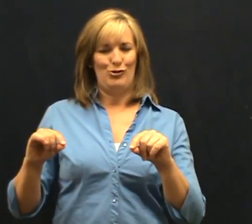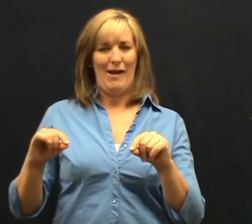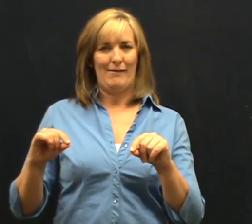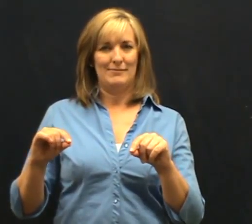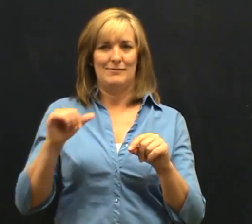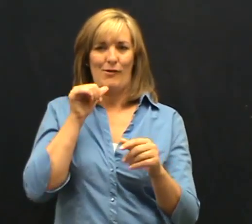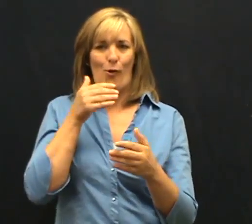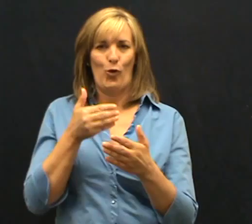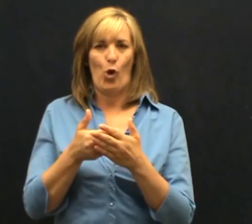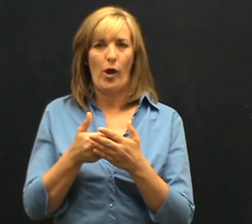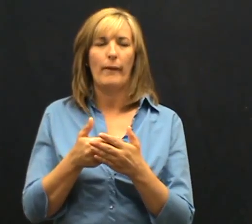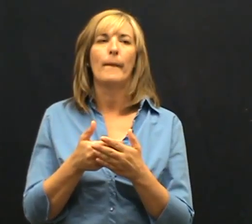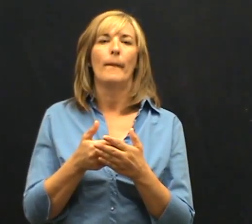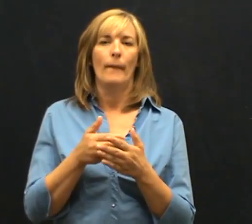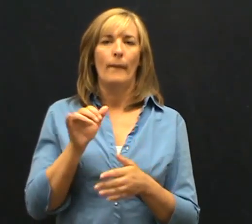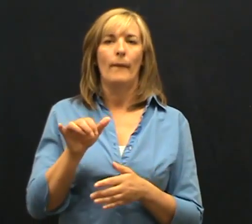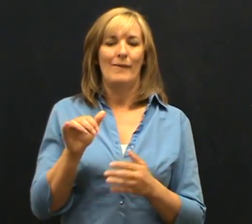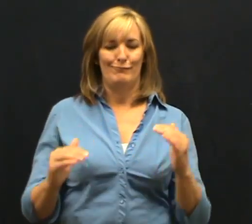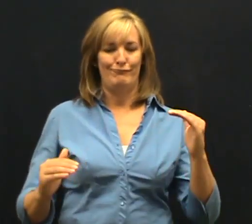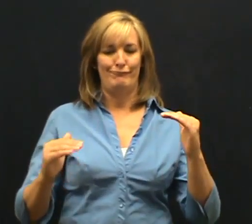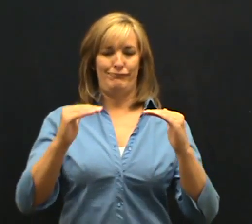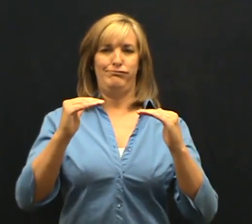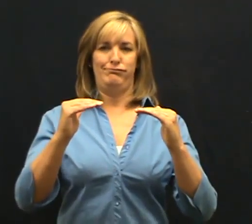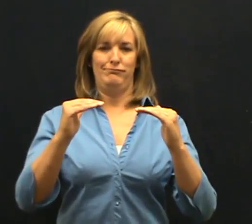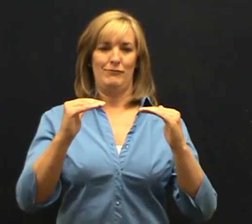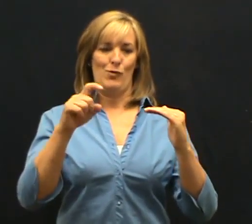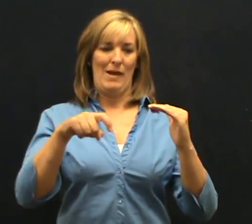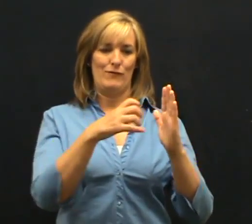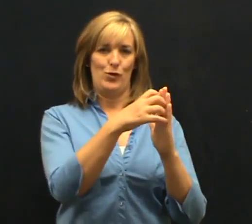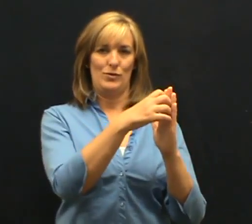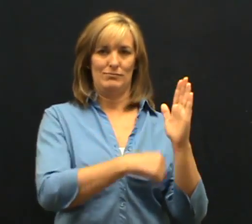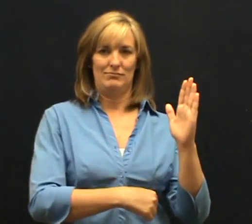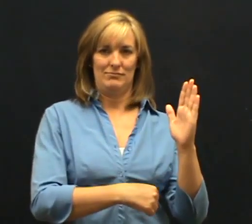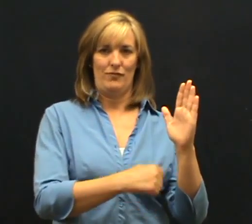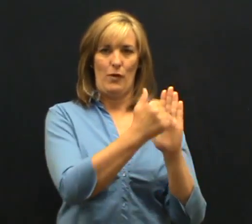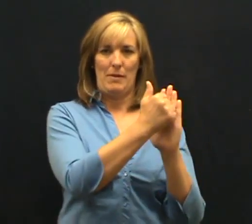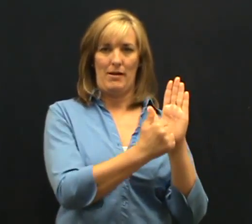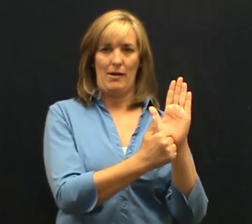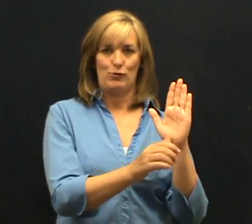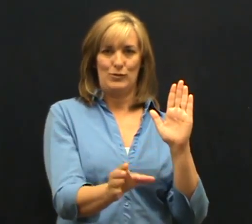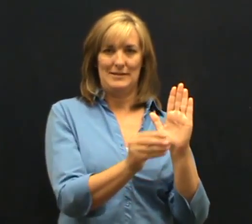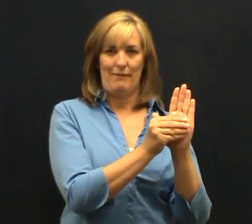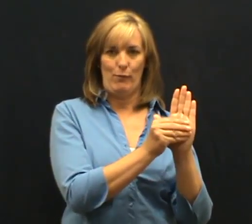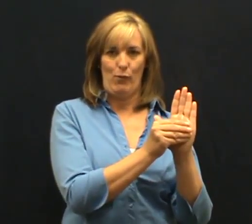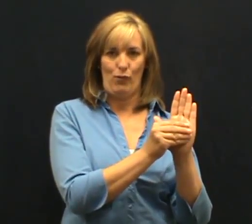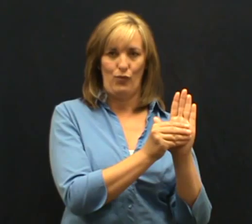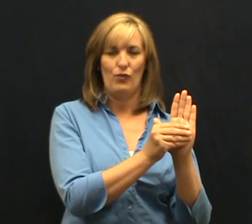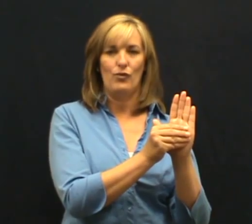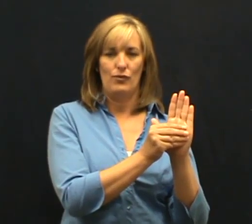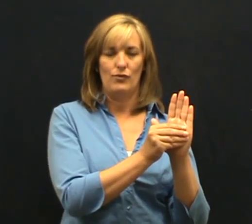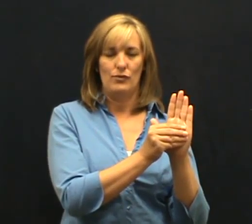bounced, they hadn't paid us, and so we have to put that receivable back again. We have to restore the